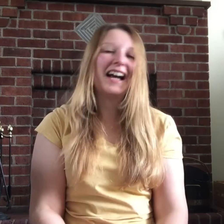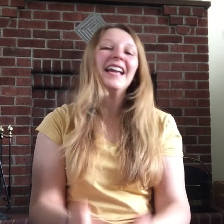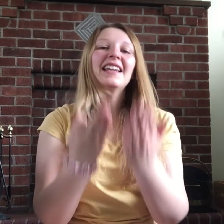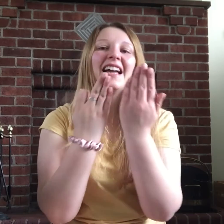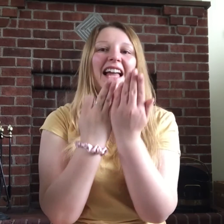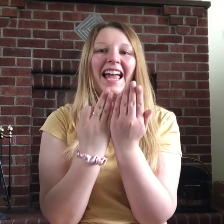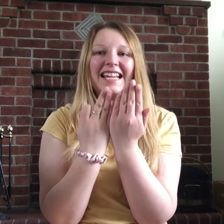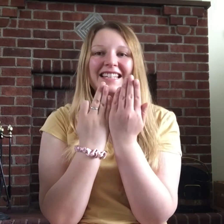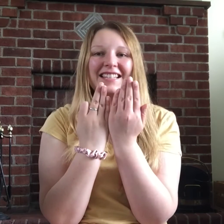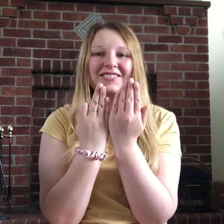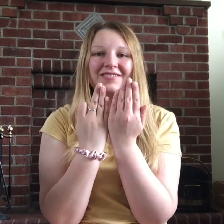Sign 8.